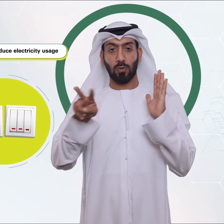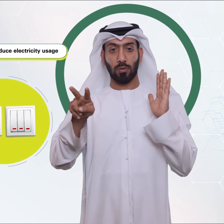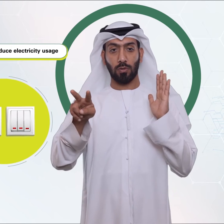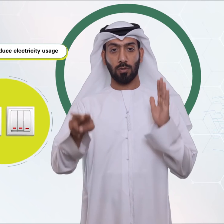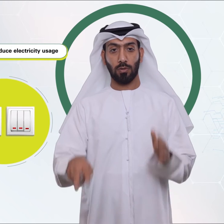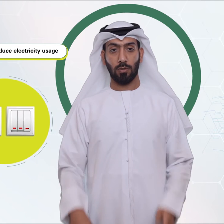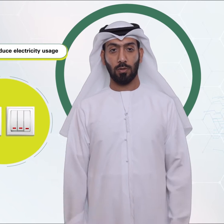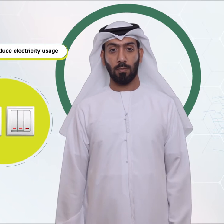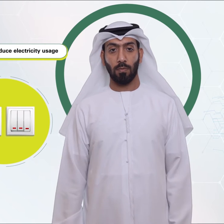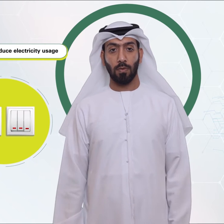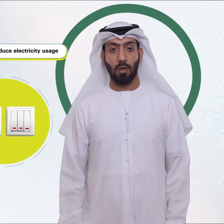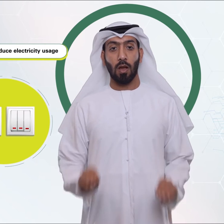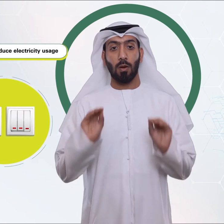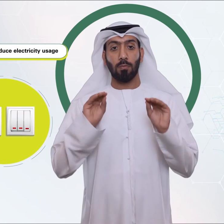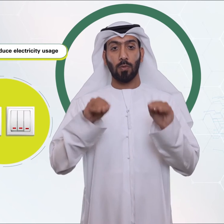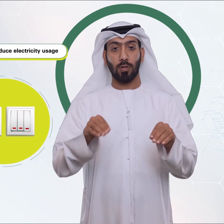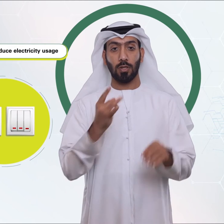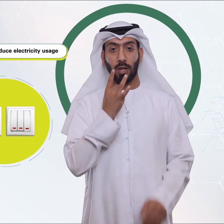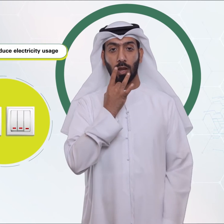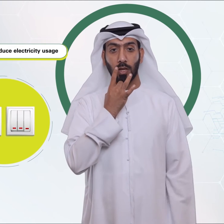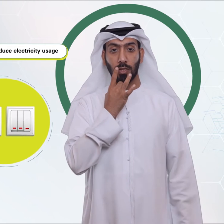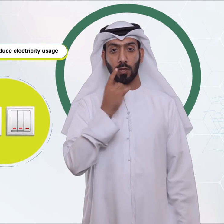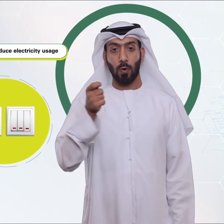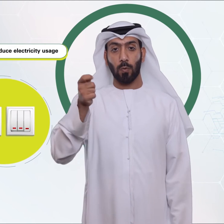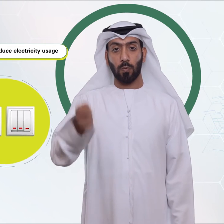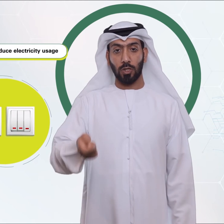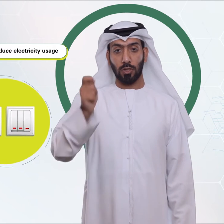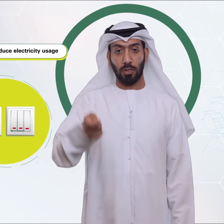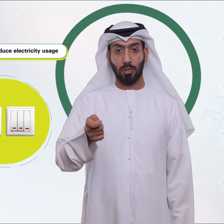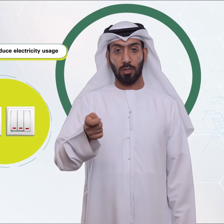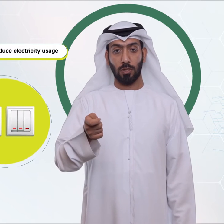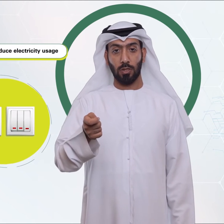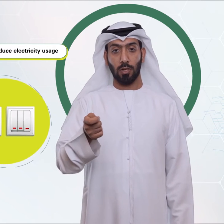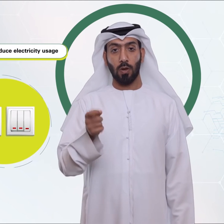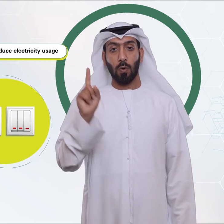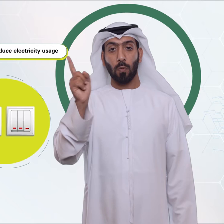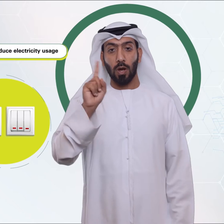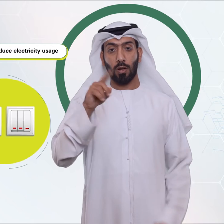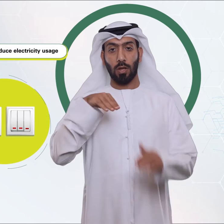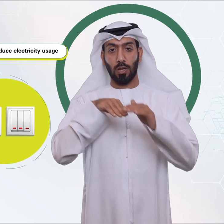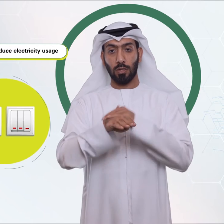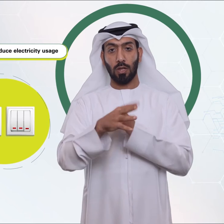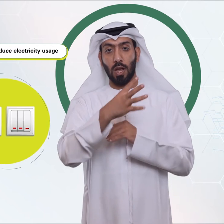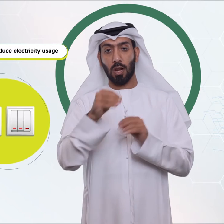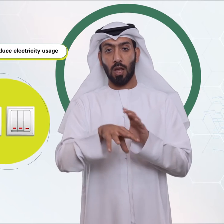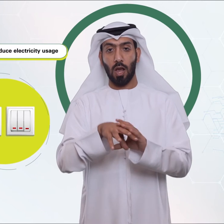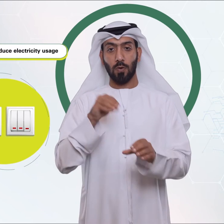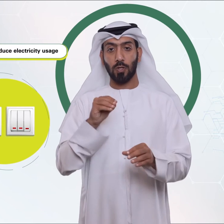Installing lighting control switches at the entrances and exit of rooms, as this helps to facilitate